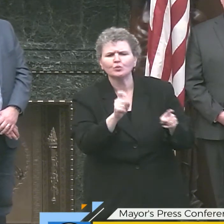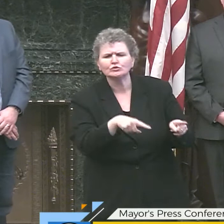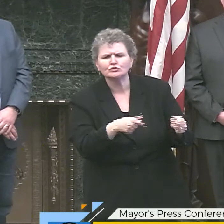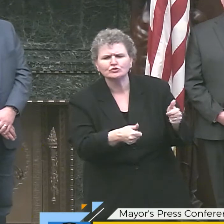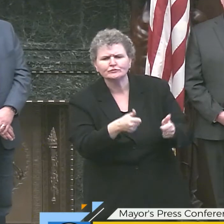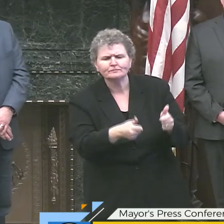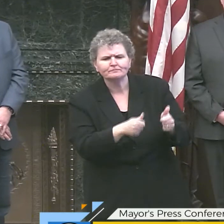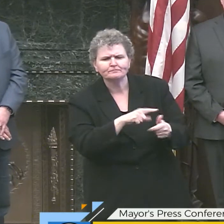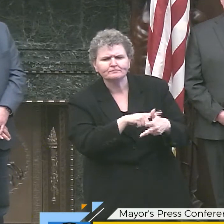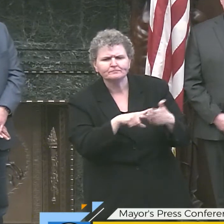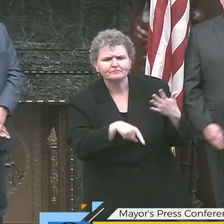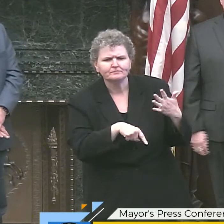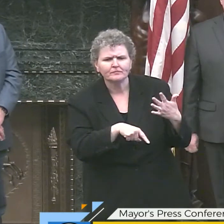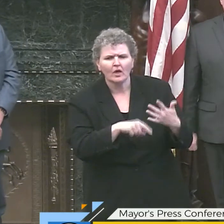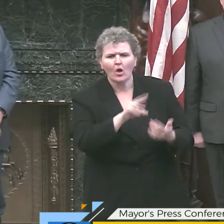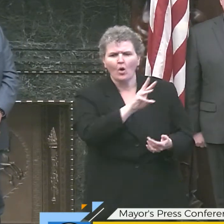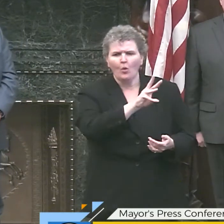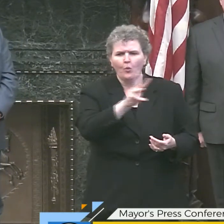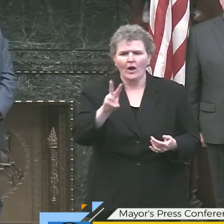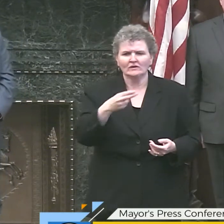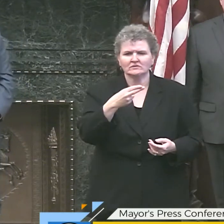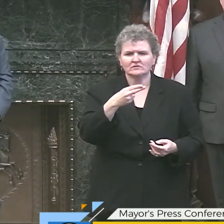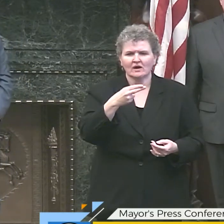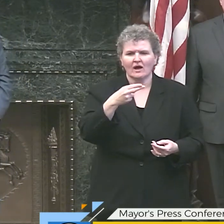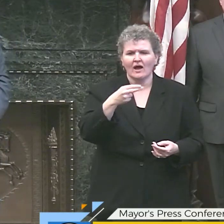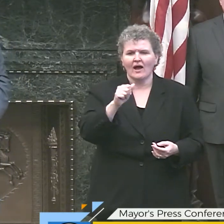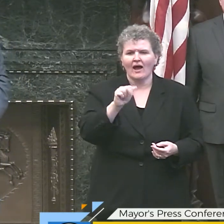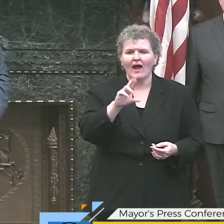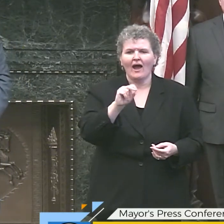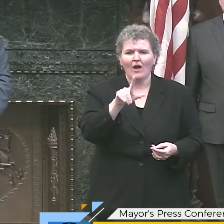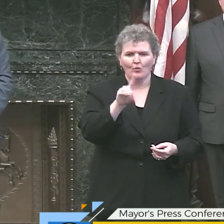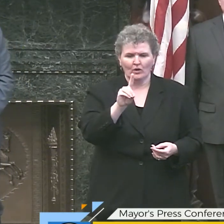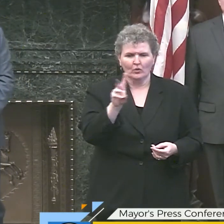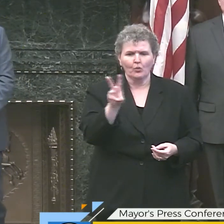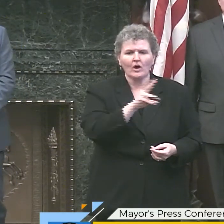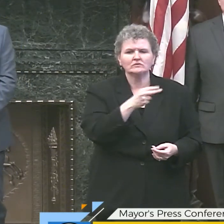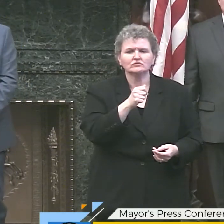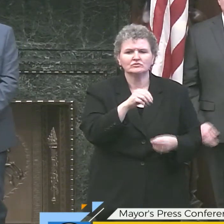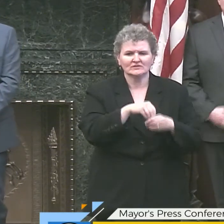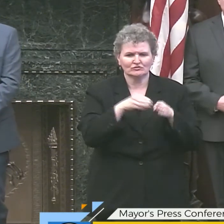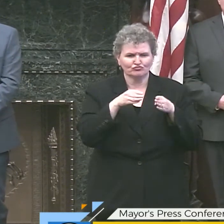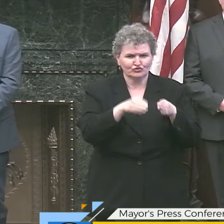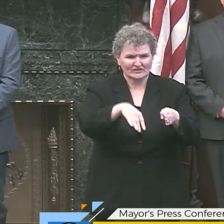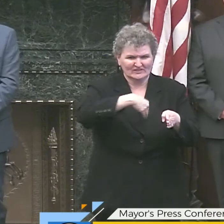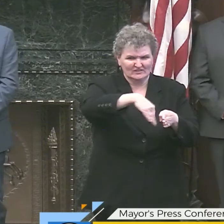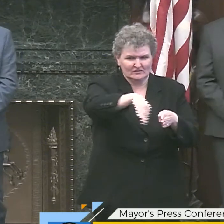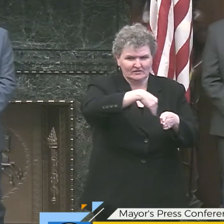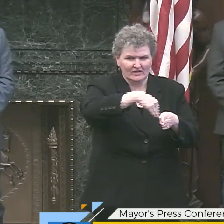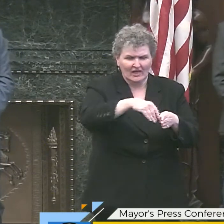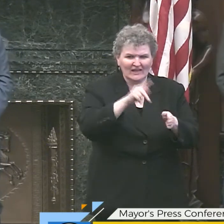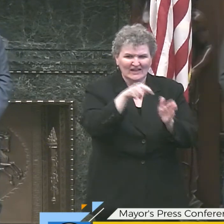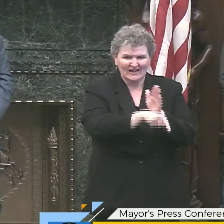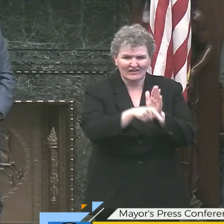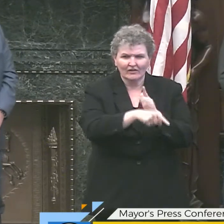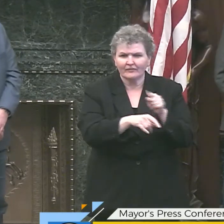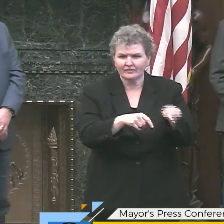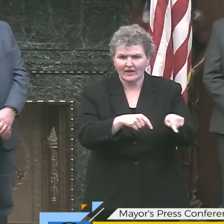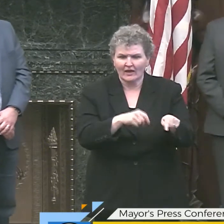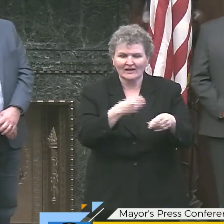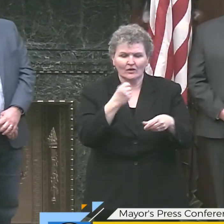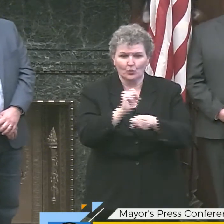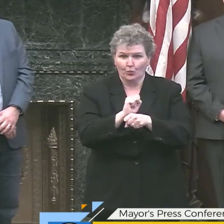West Herald Street last night, sorry. So last night, our investigators are actively working. We are following as many leads as we